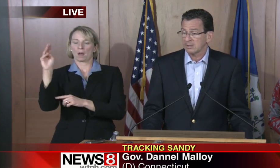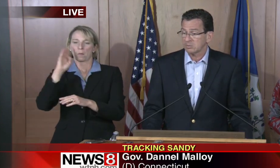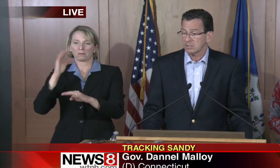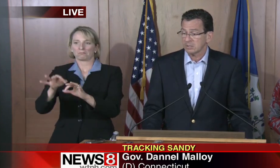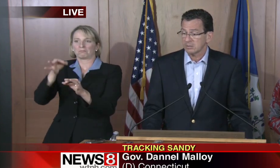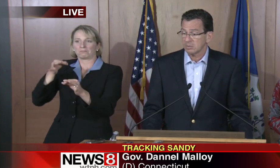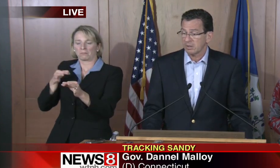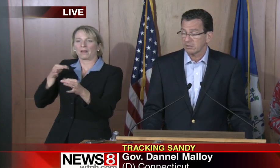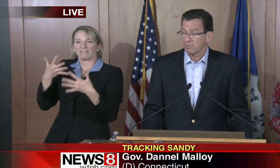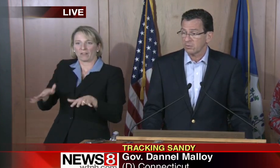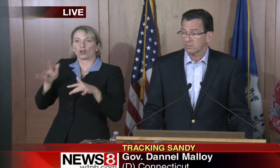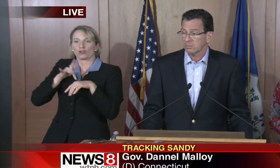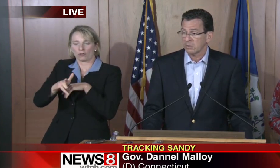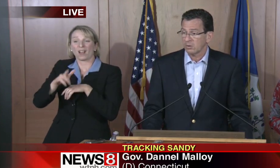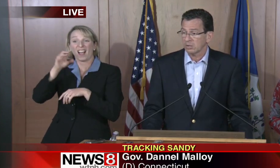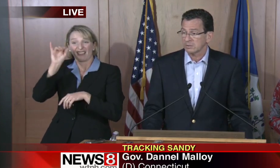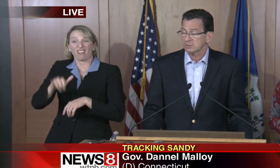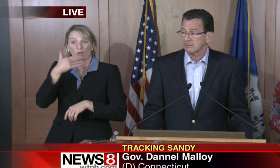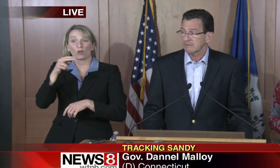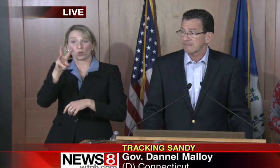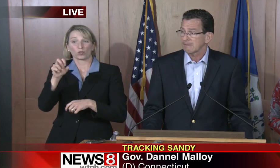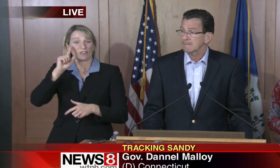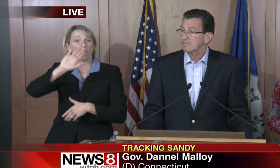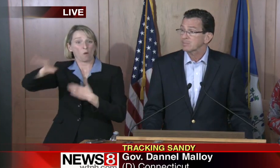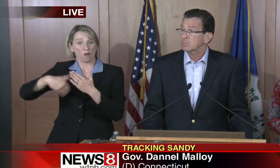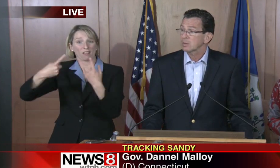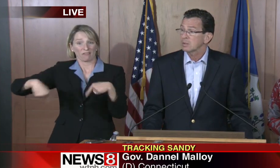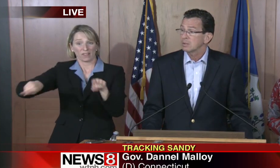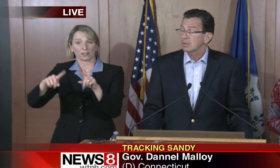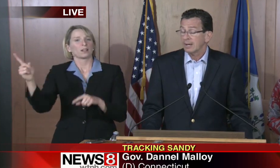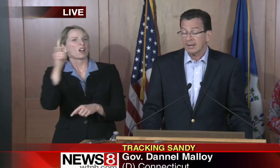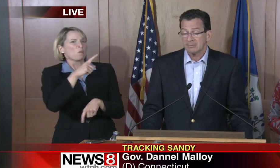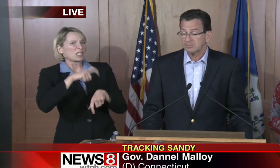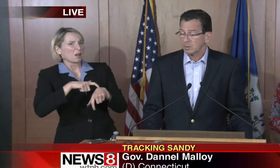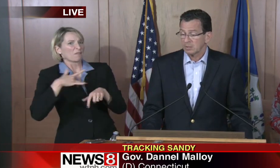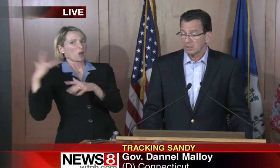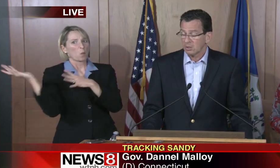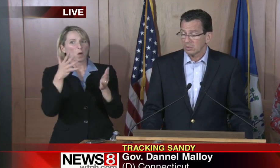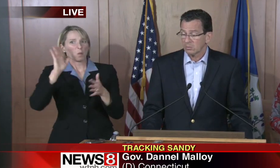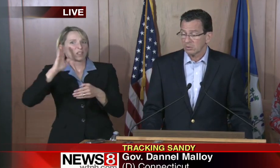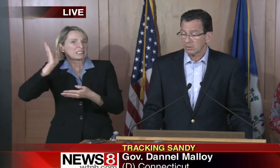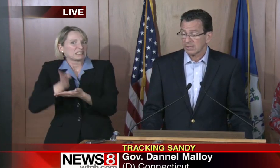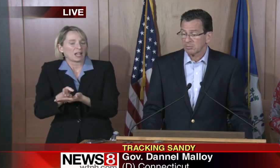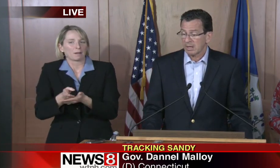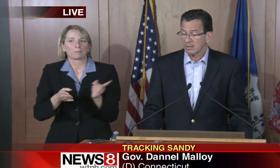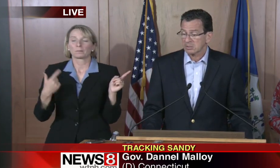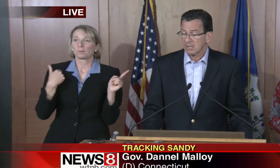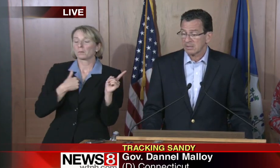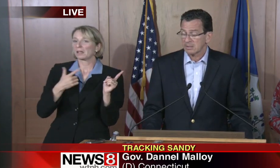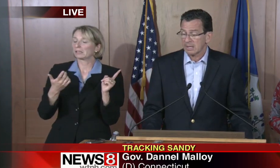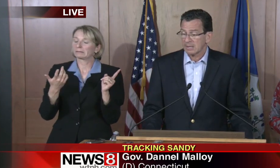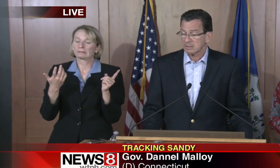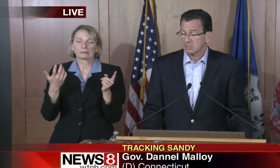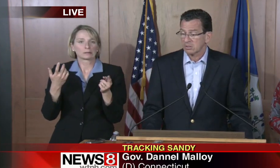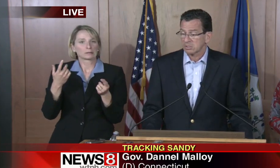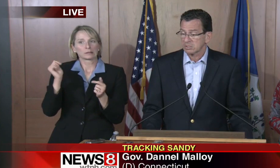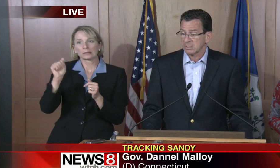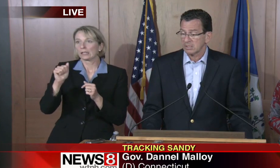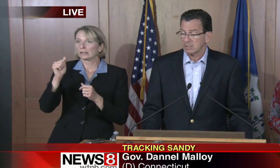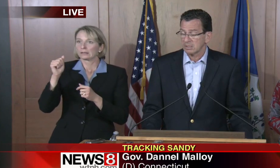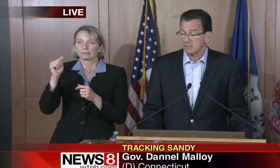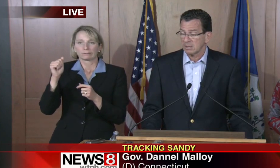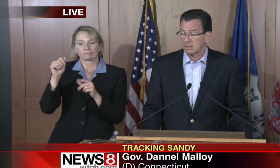they end, the better for all of us. How much earlier, Governor? We're looking at models that start